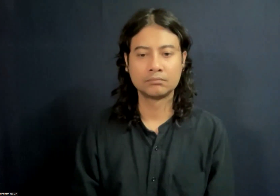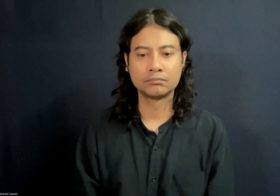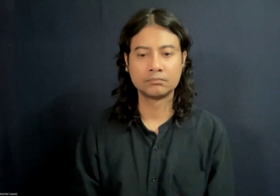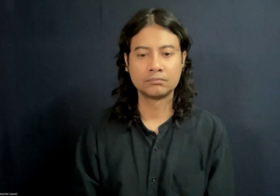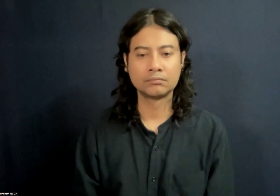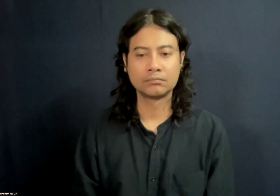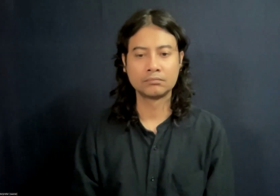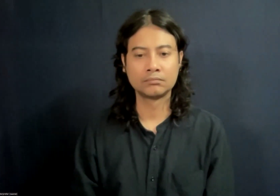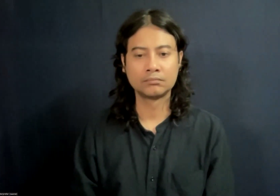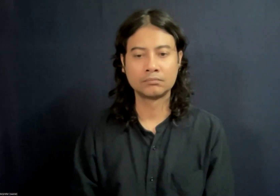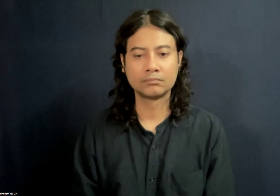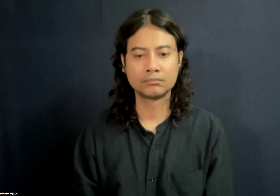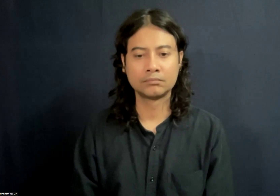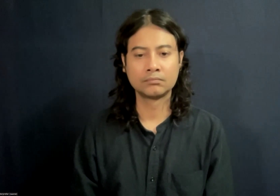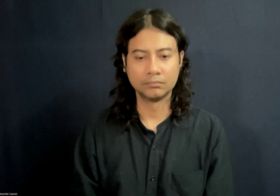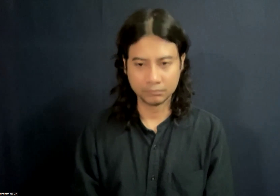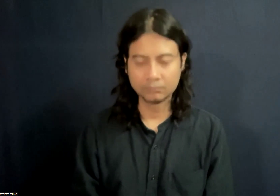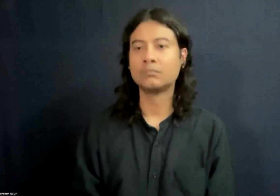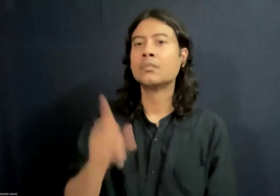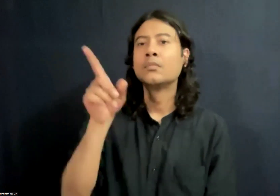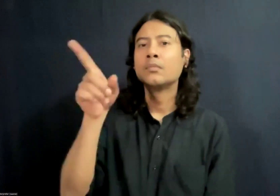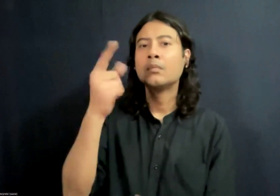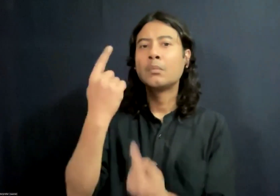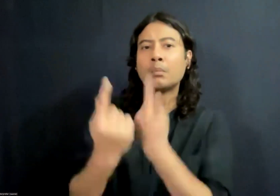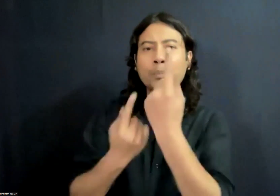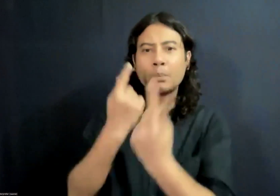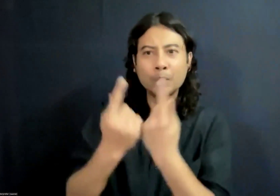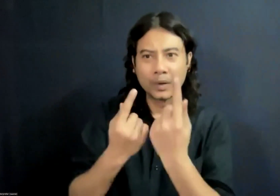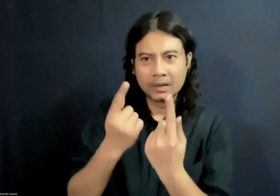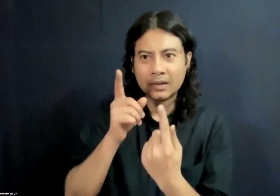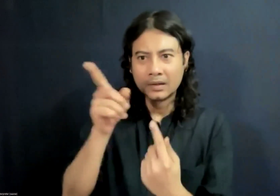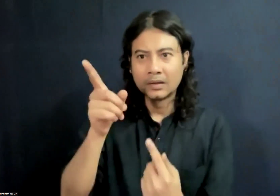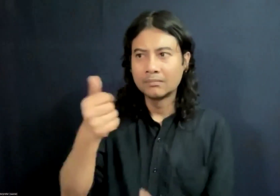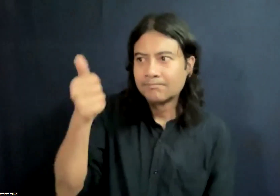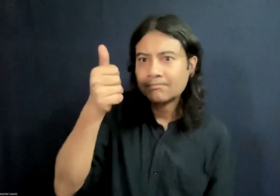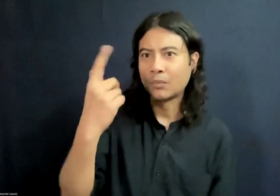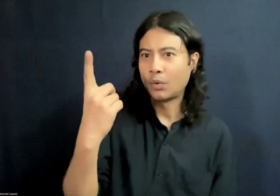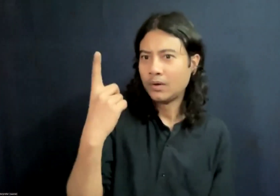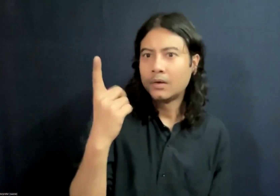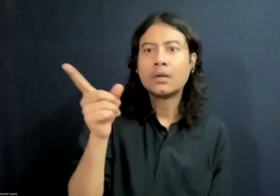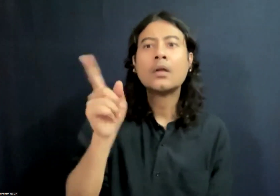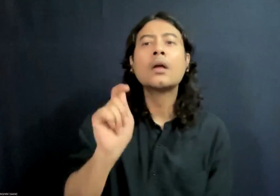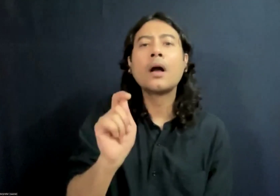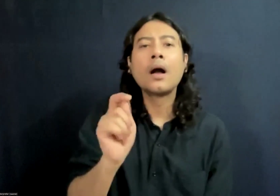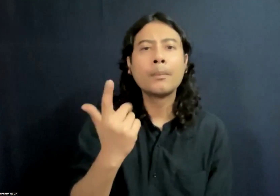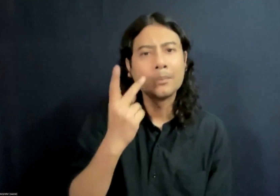So what do political leaders do? Political leaders, when the time of election